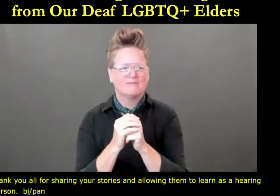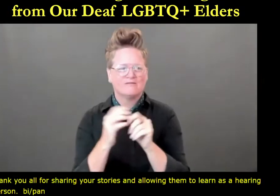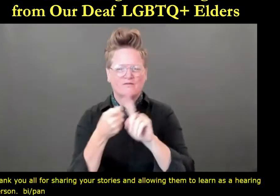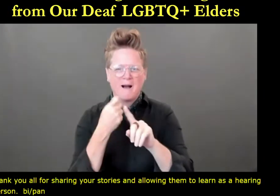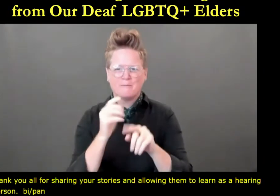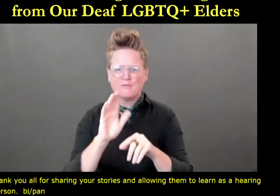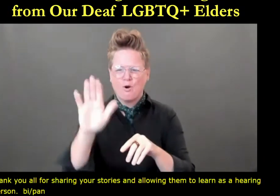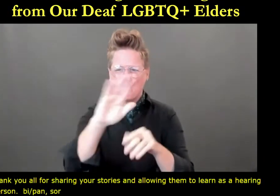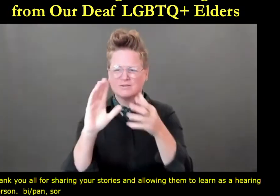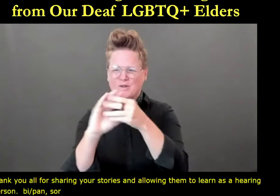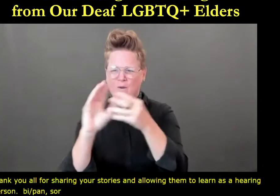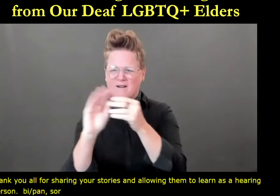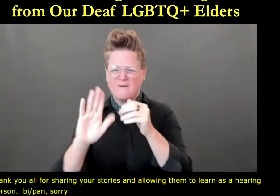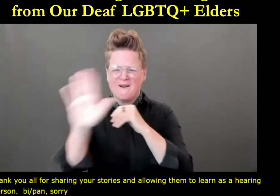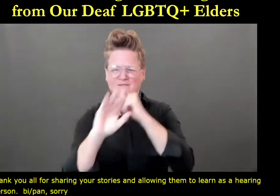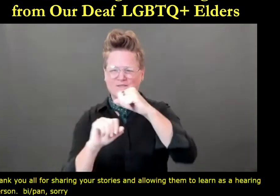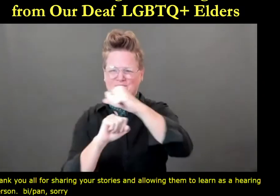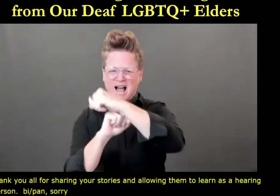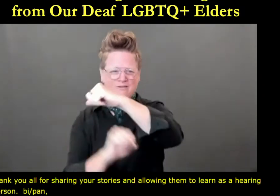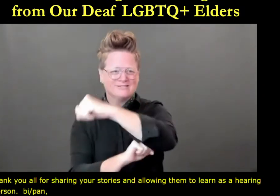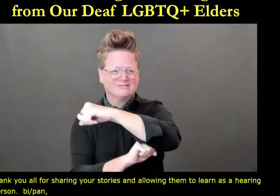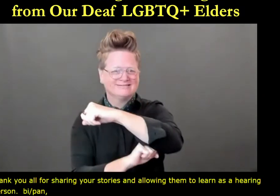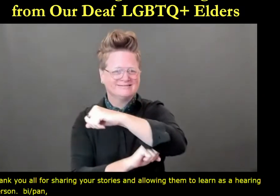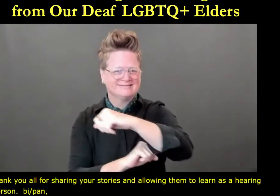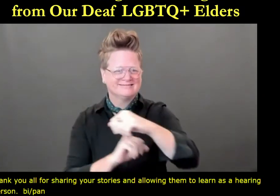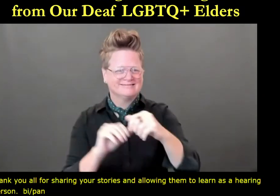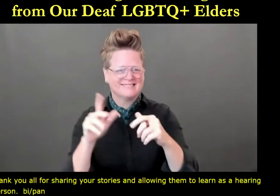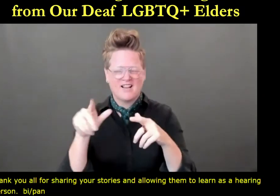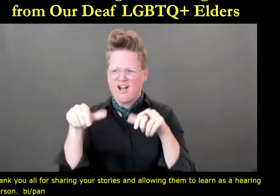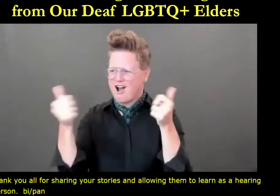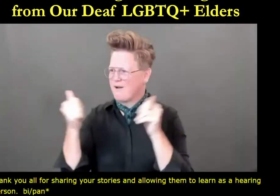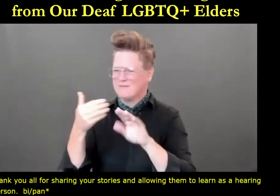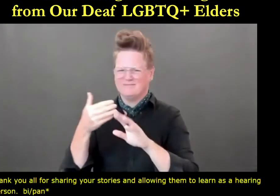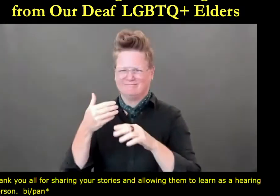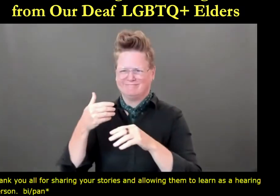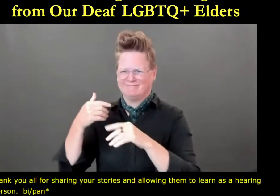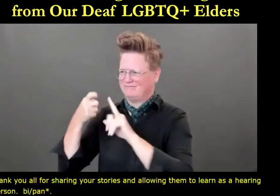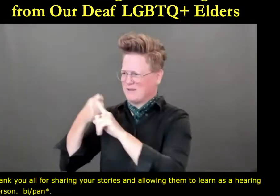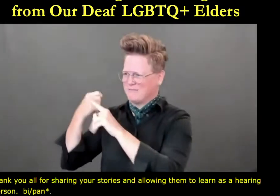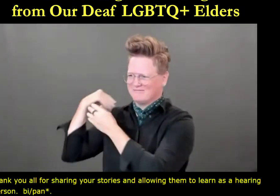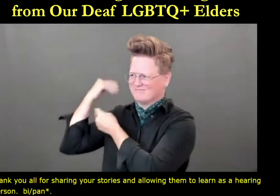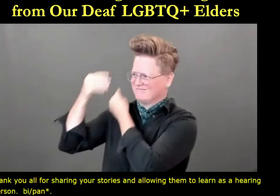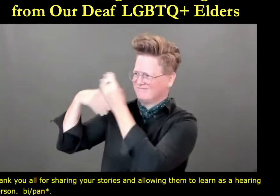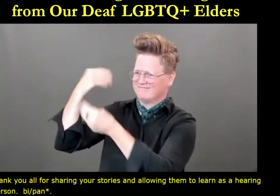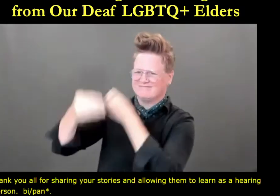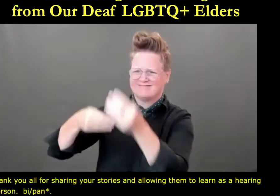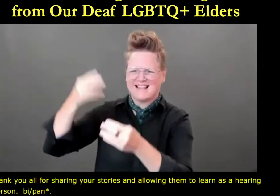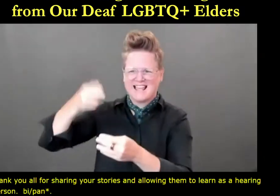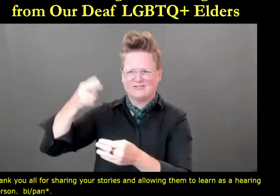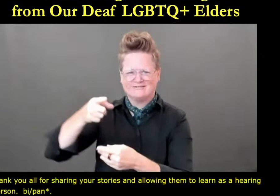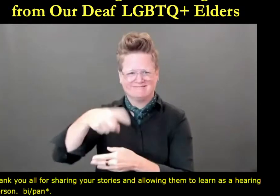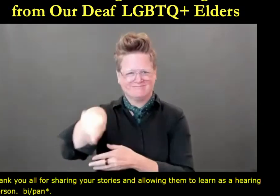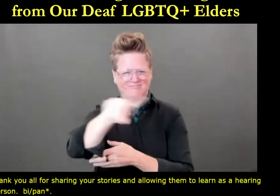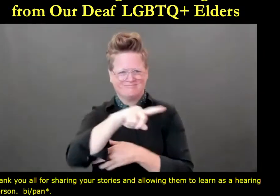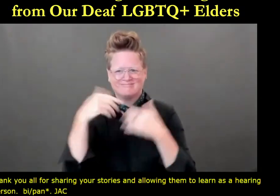continue to grow from the foundation all of you and others before my generation have built